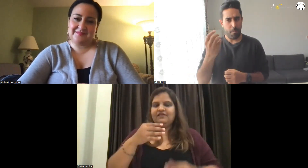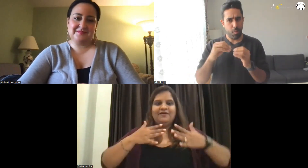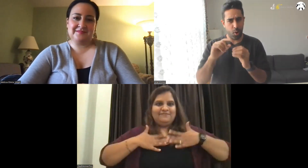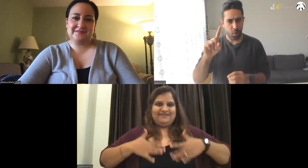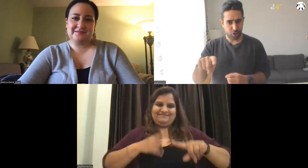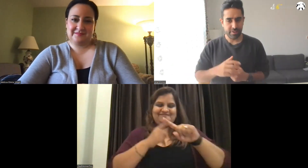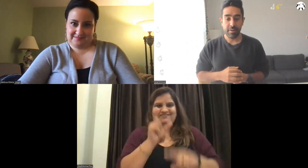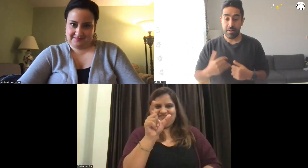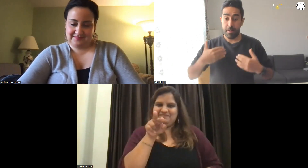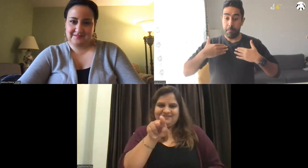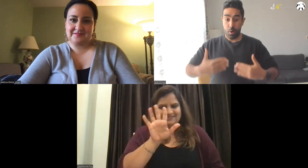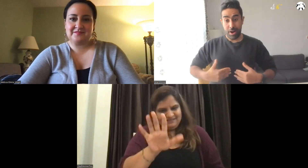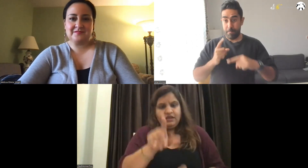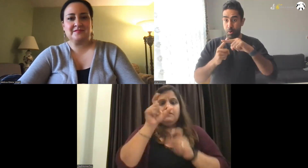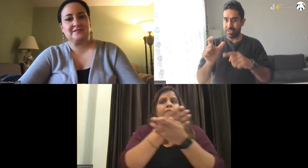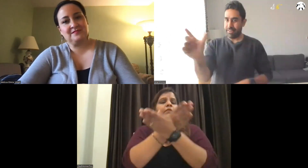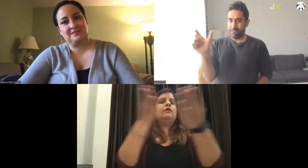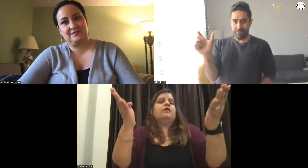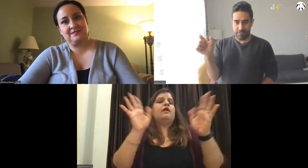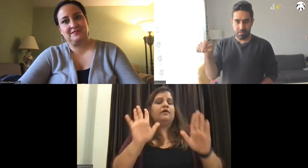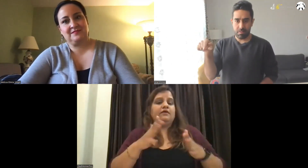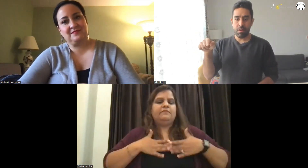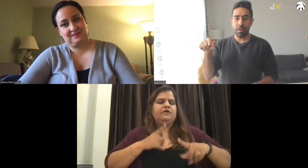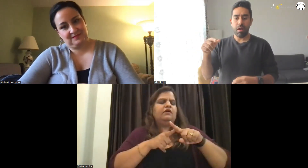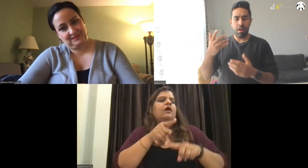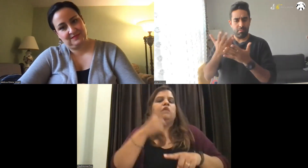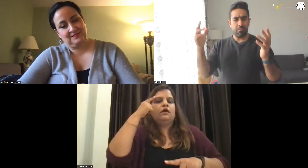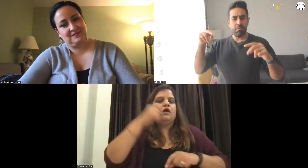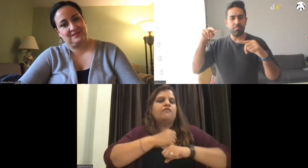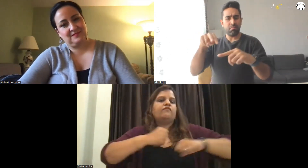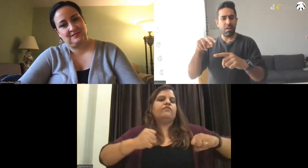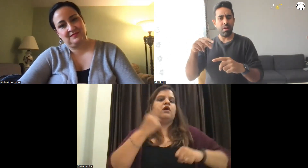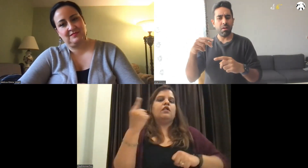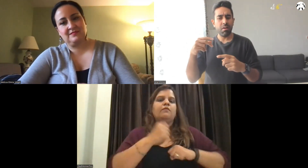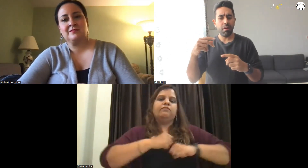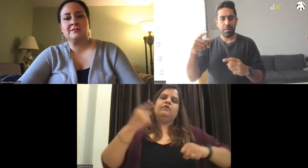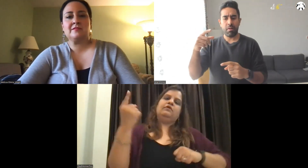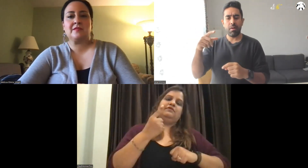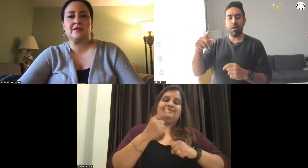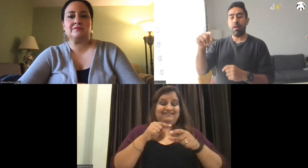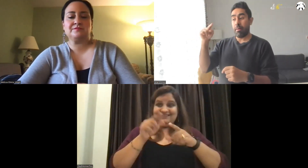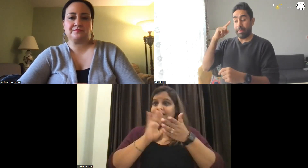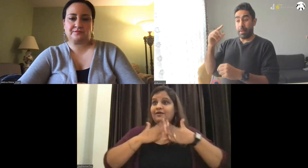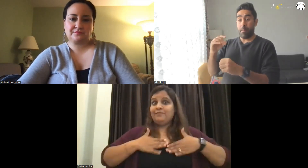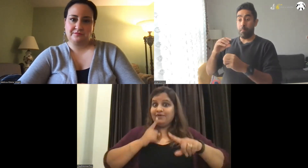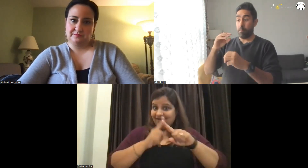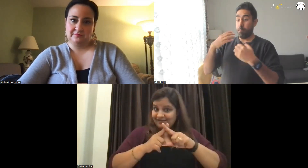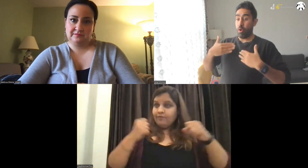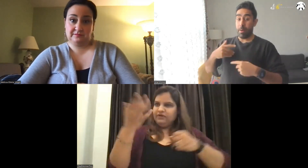Thank you. Next question is body positivity. But, many people think that it's only